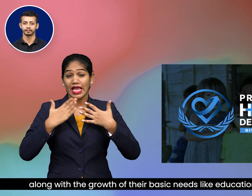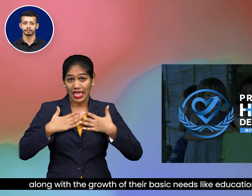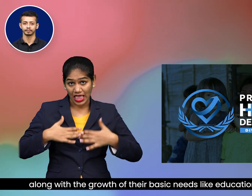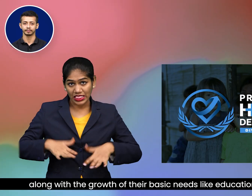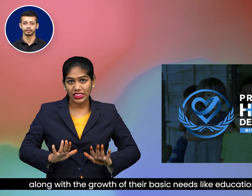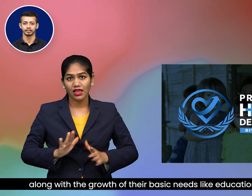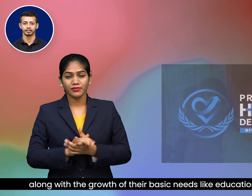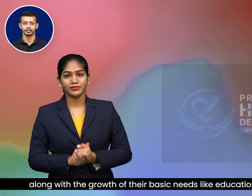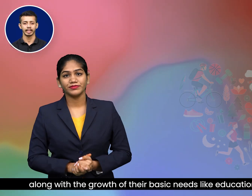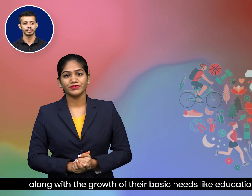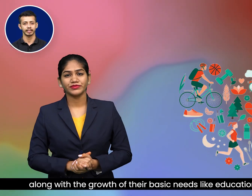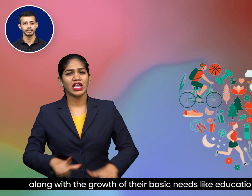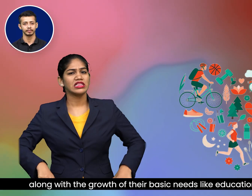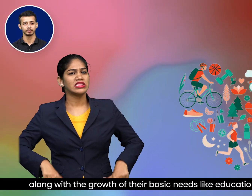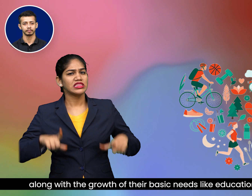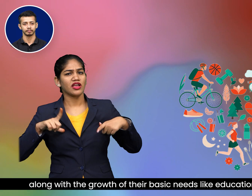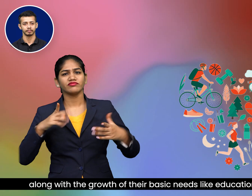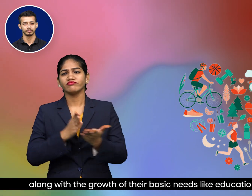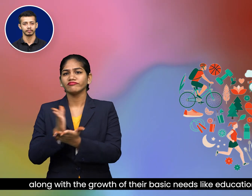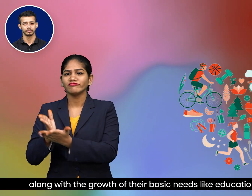health, lifestyle,